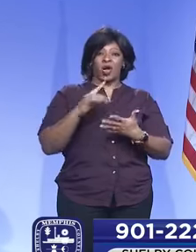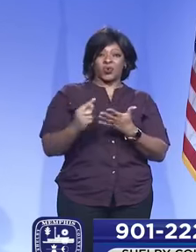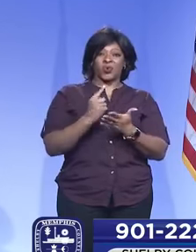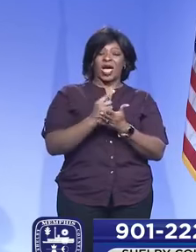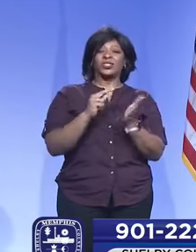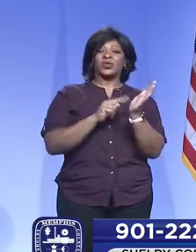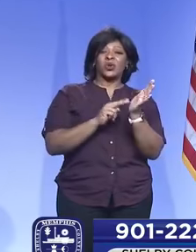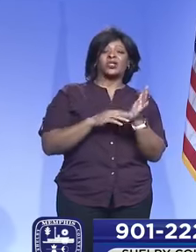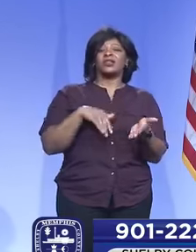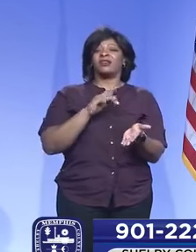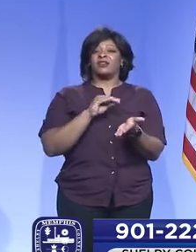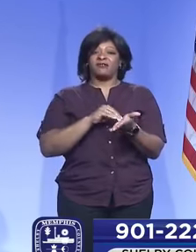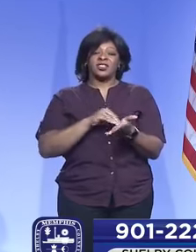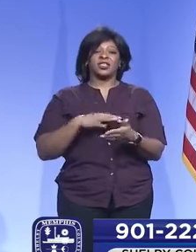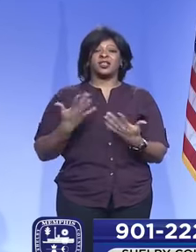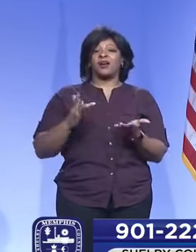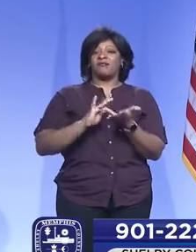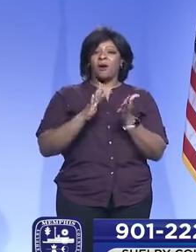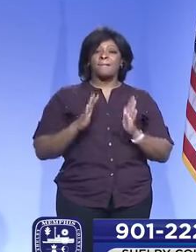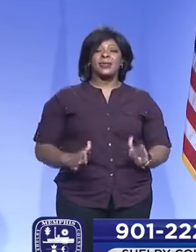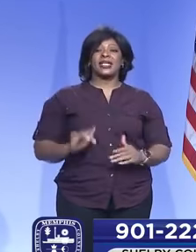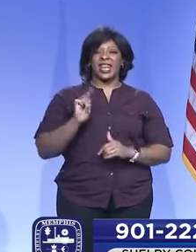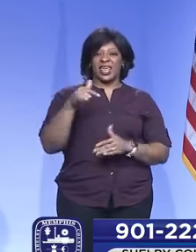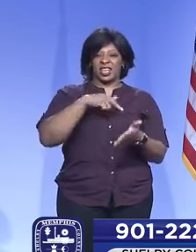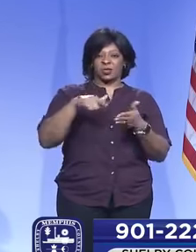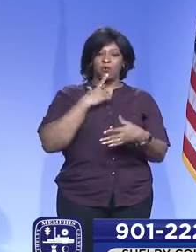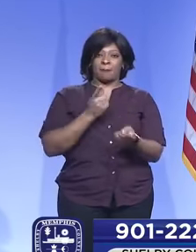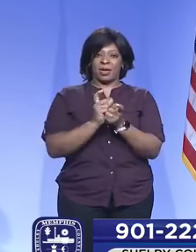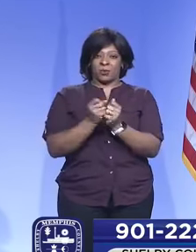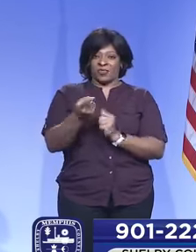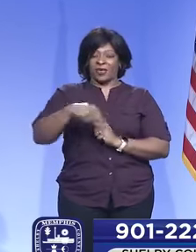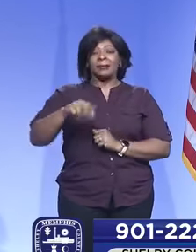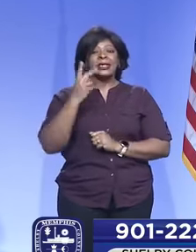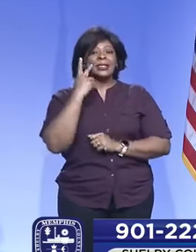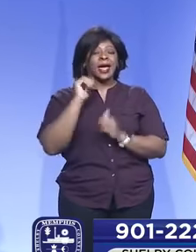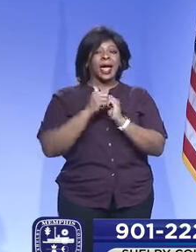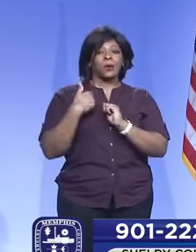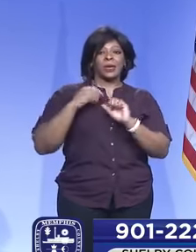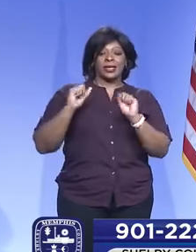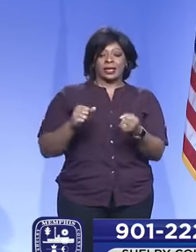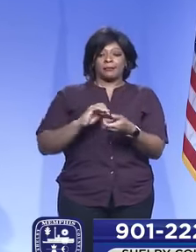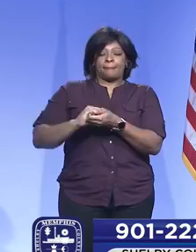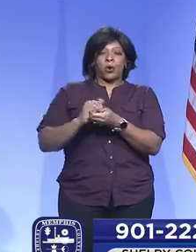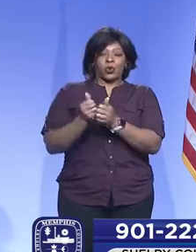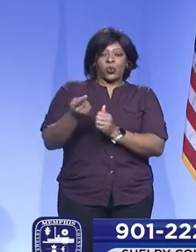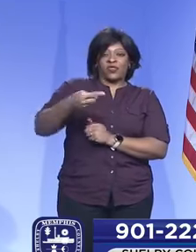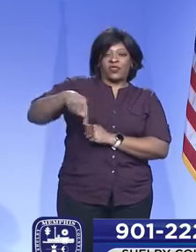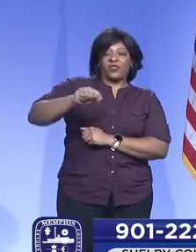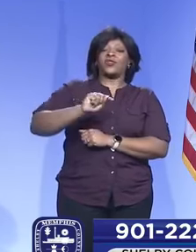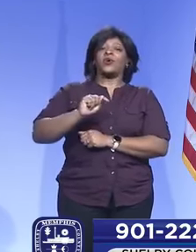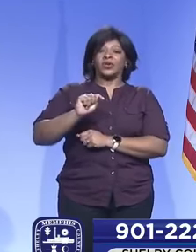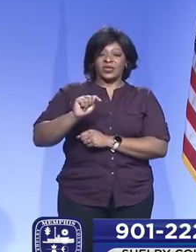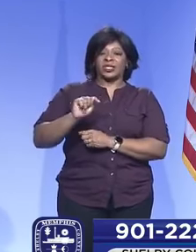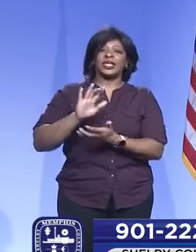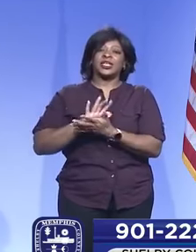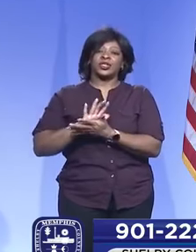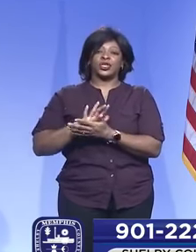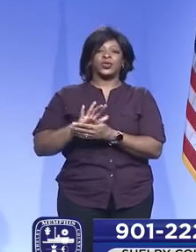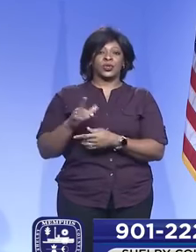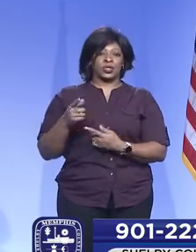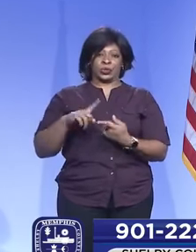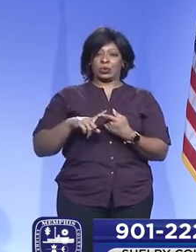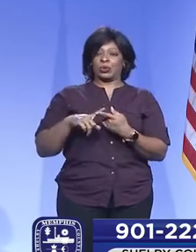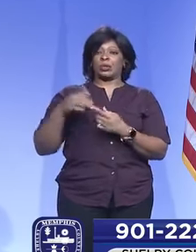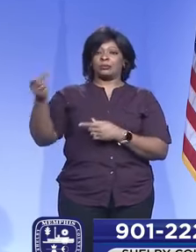nurses, physicians, pharmacists, and so on later this week to see how we can partner with those institutions